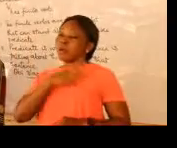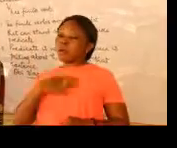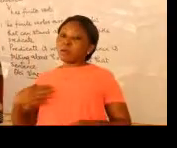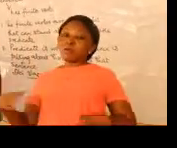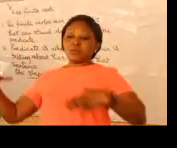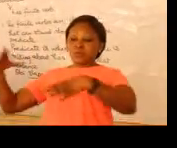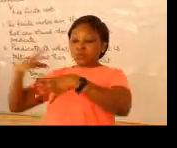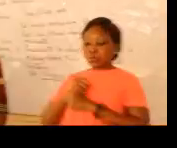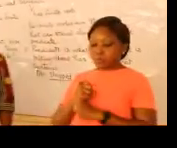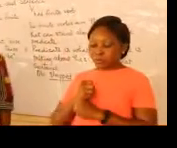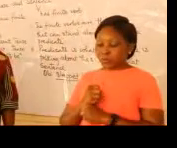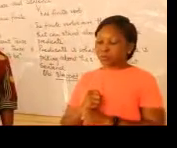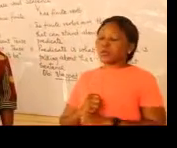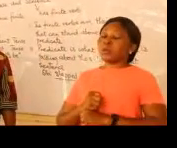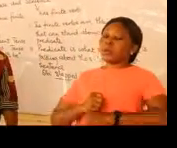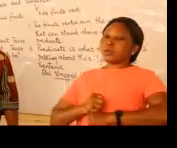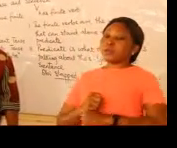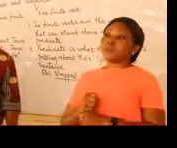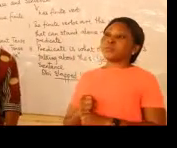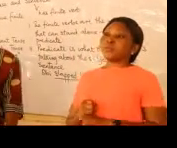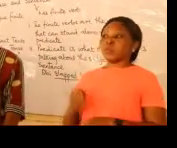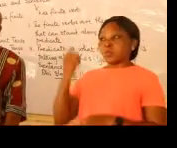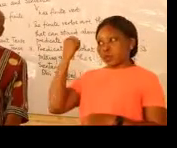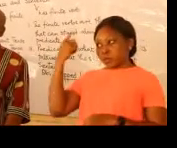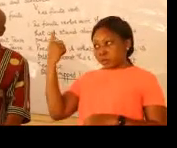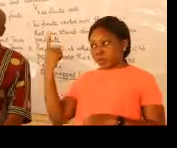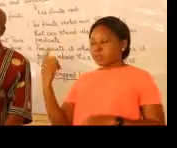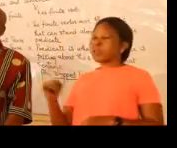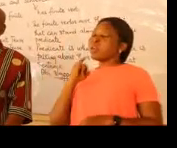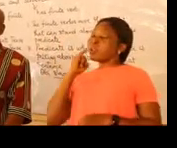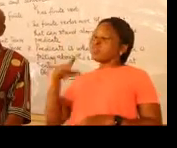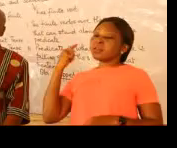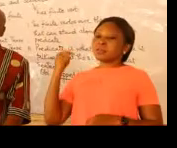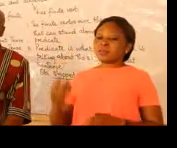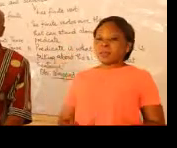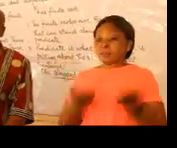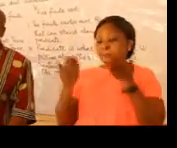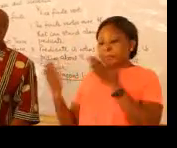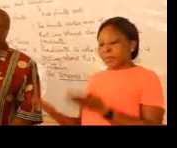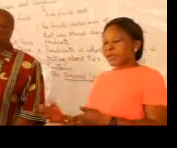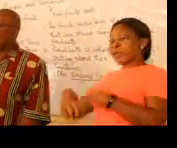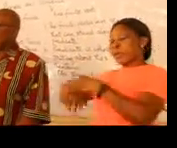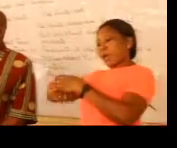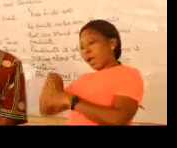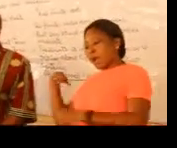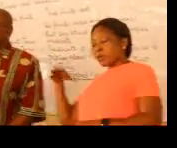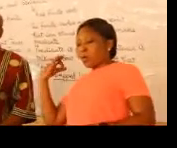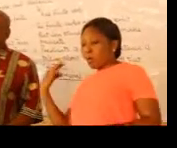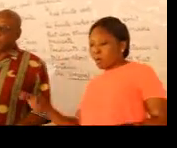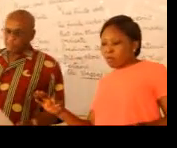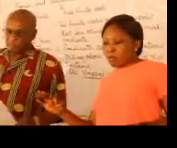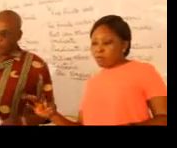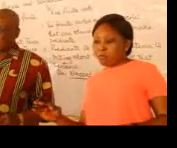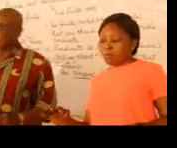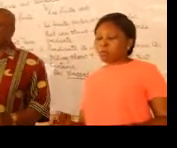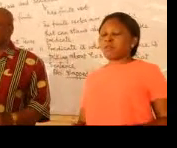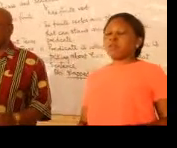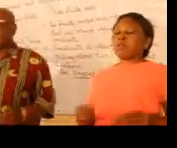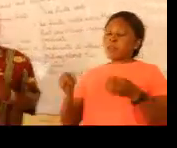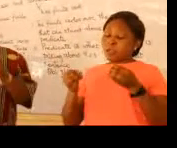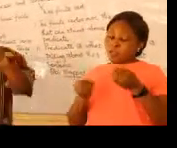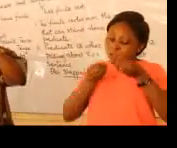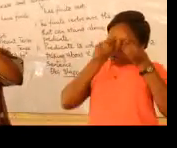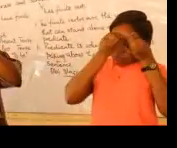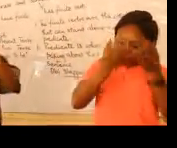summary. So we said comprehension is the extraction of items of